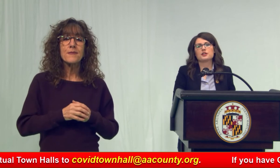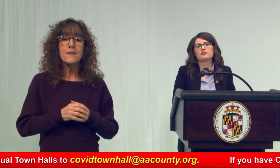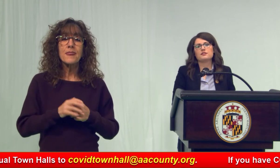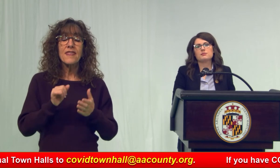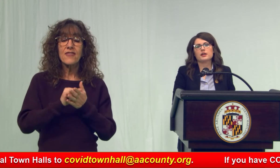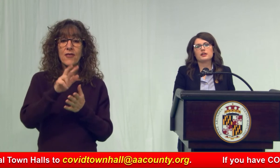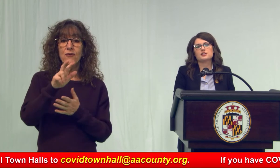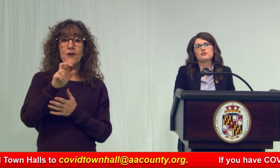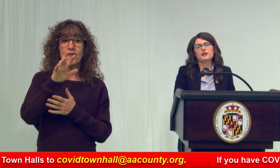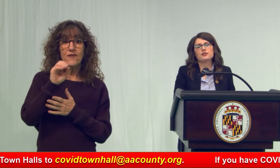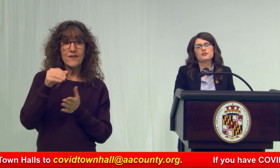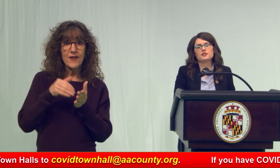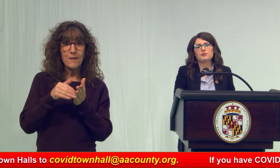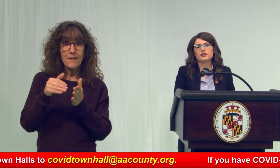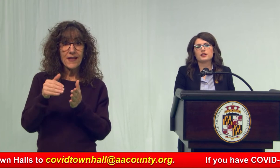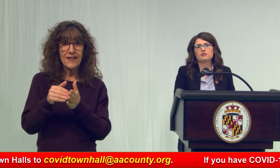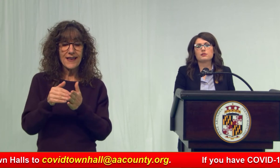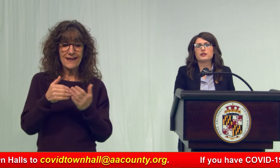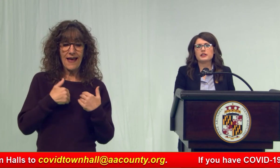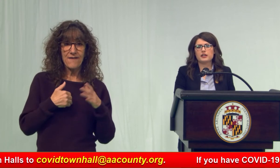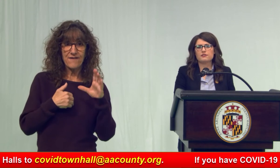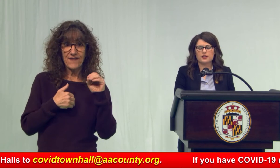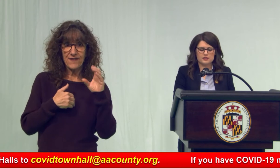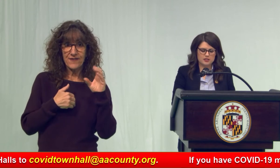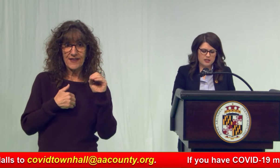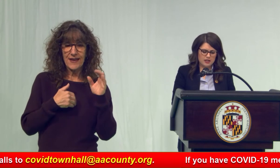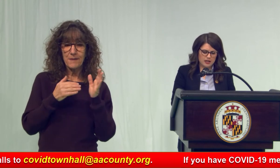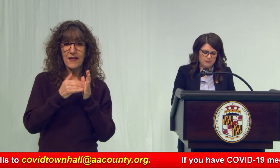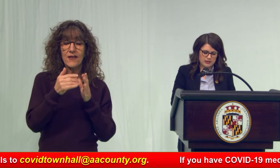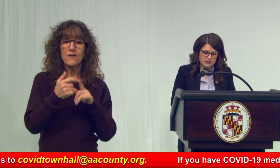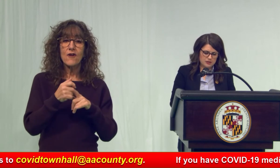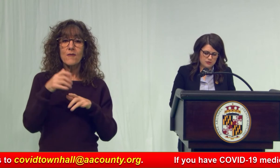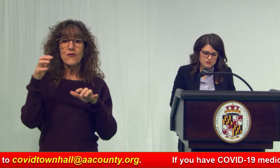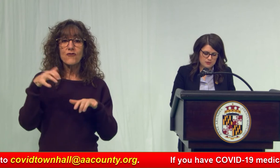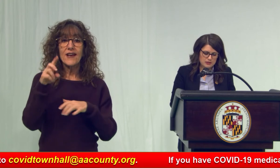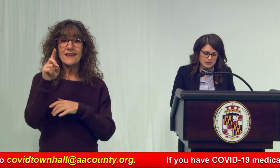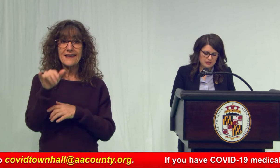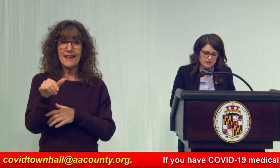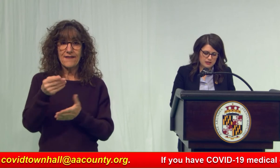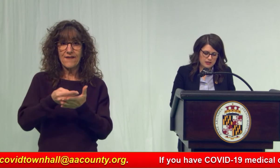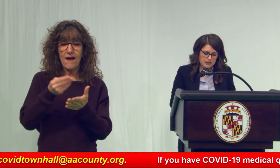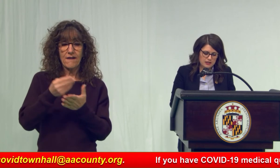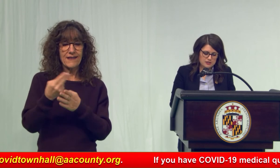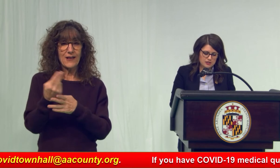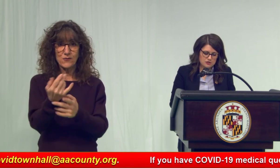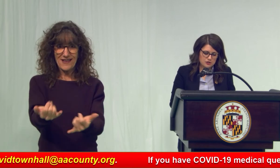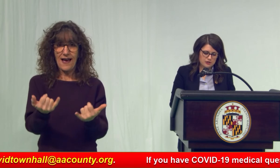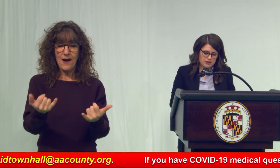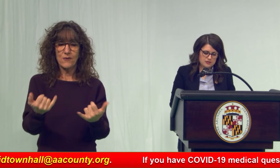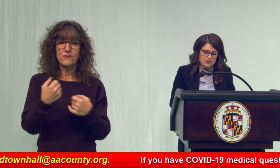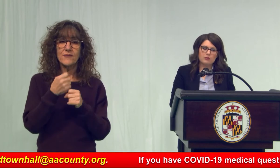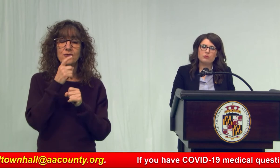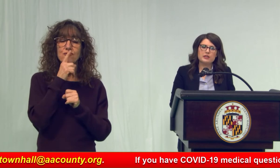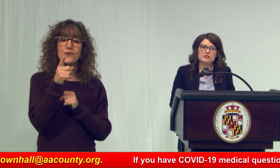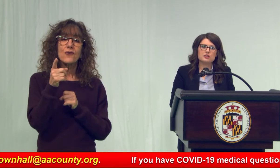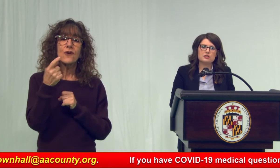that $350 million is $50 million from the Rainy Day Fund that he can use immediately to ensure that we continue to